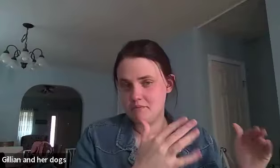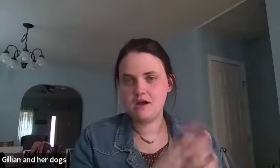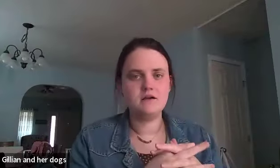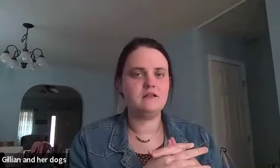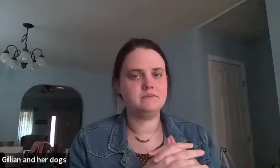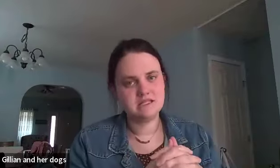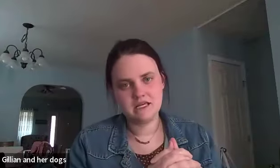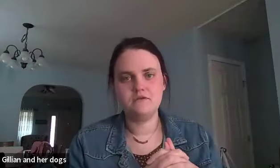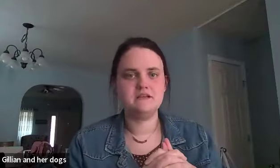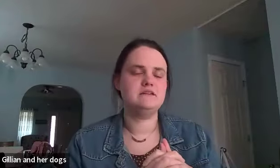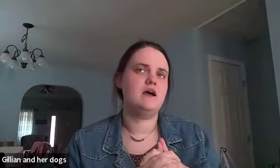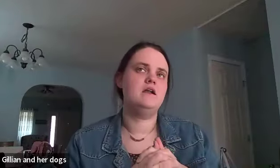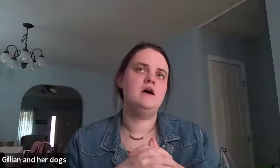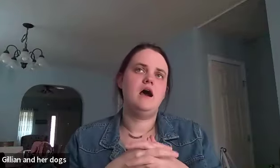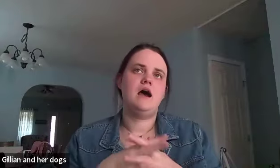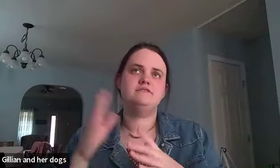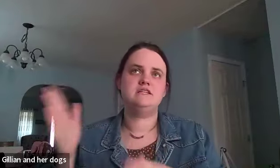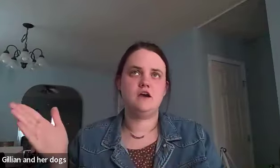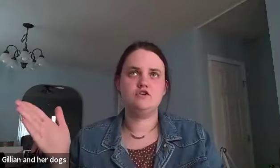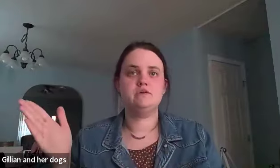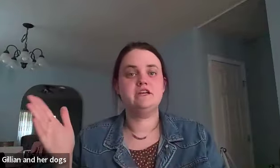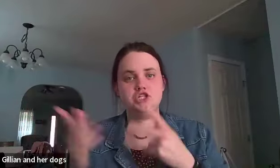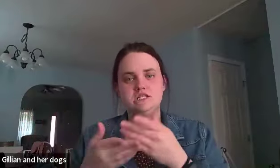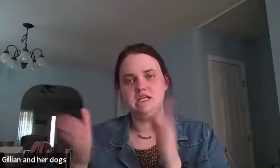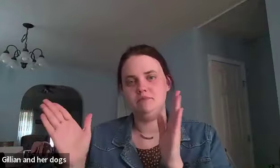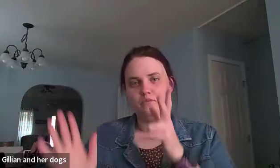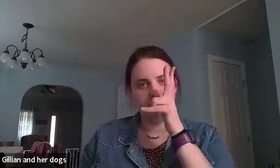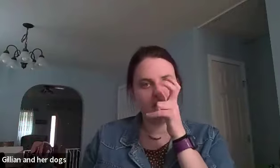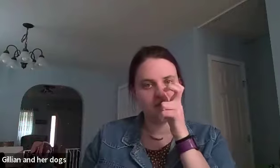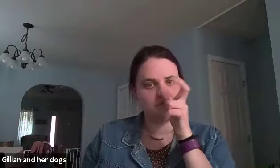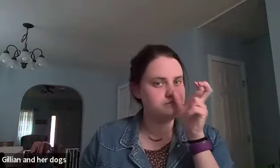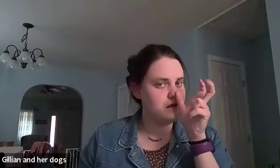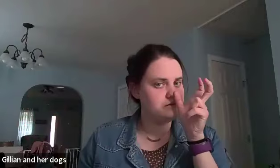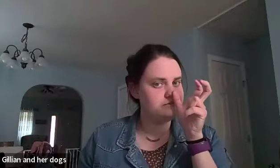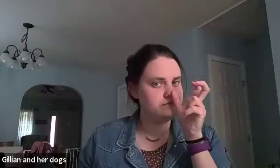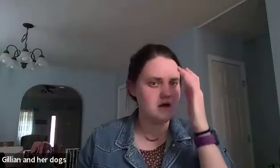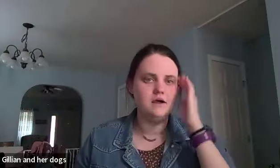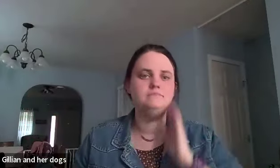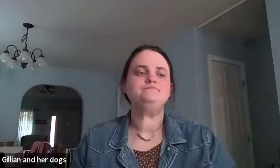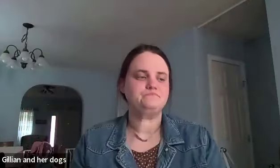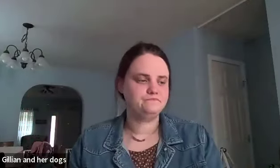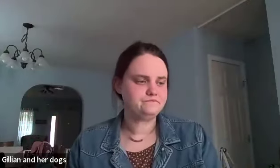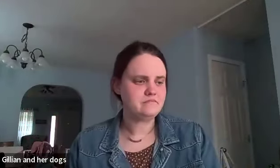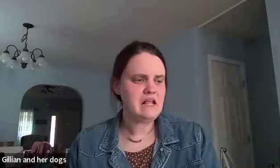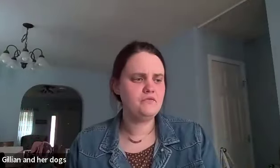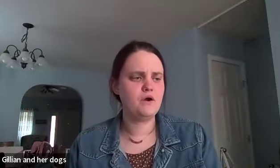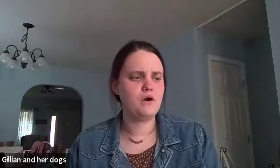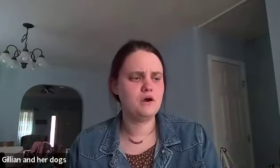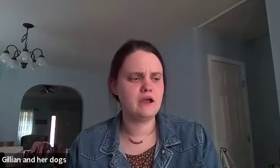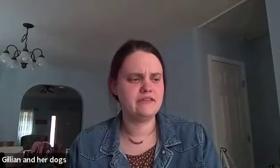of bug, like mosquito, things like that. I've seen others where they just keep it with bug, bug. Um, there are, I